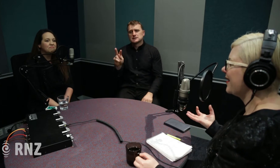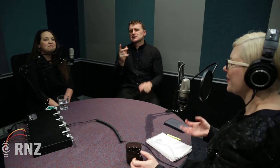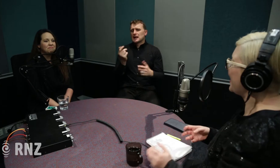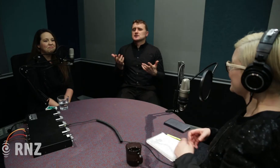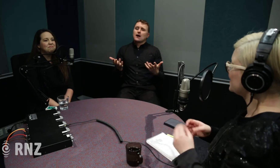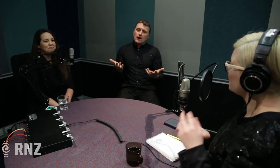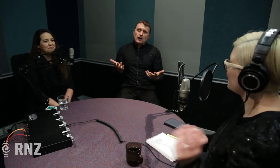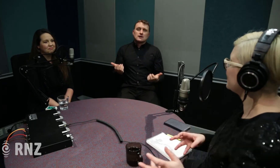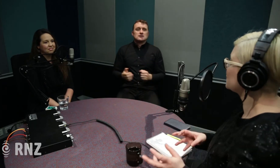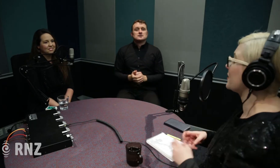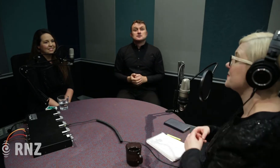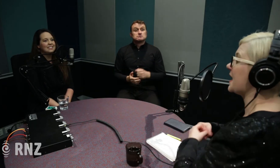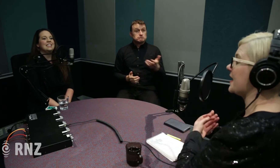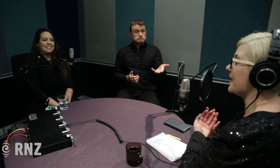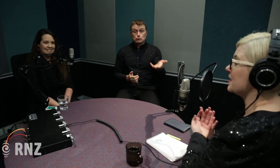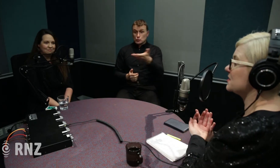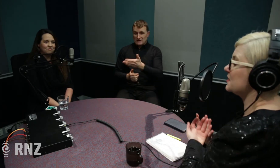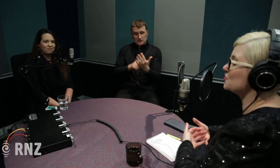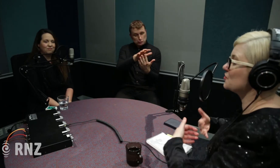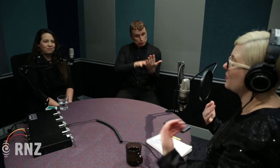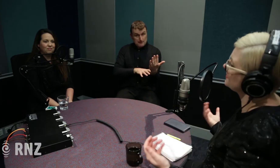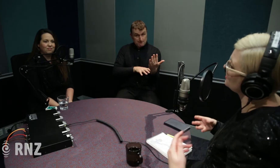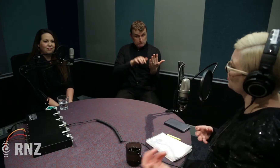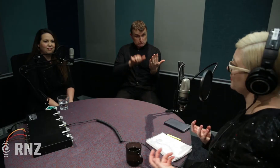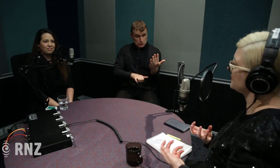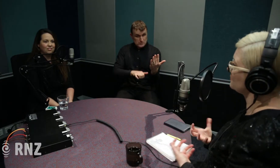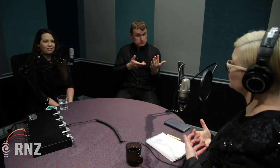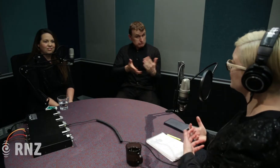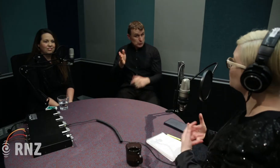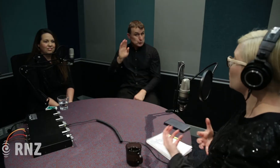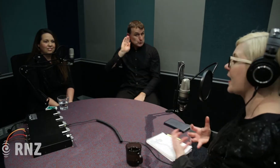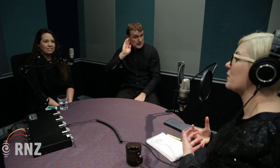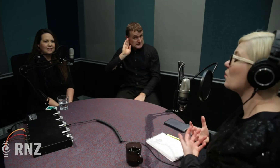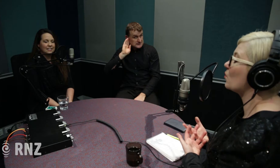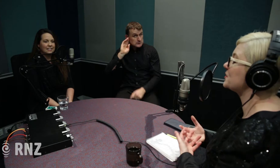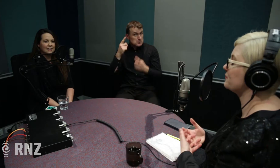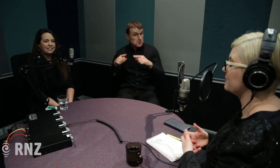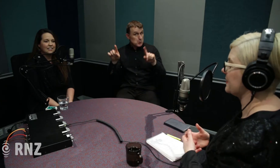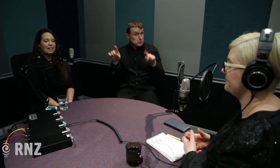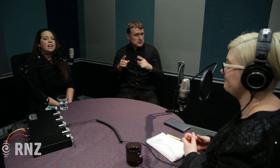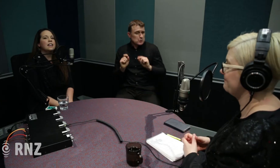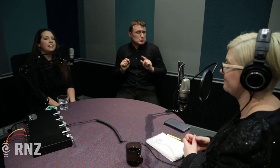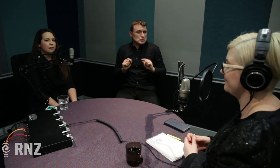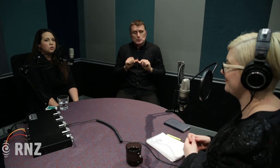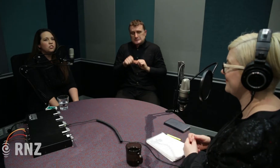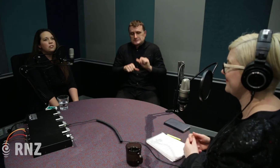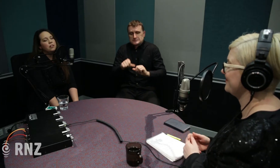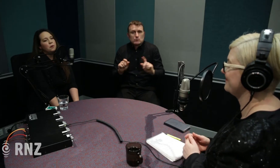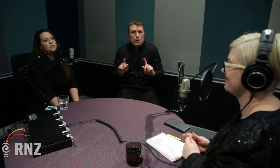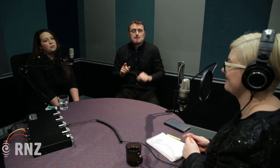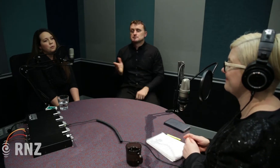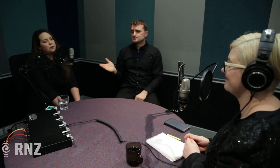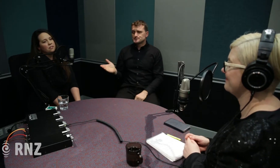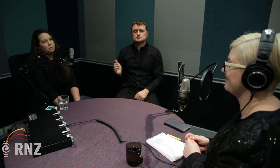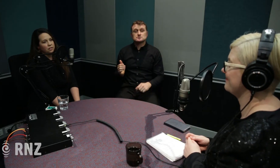So... Okay, so you're given the script, and then do you go and listen to recordings of the music, or where to from there? Yep. So generally